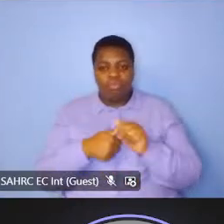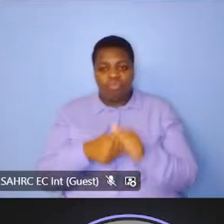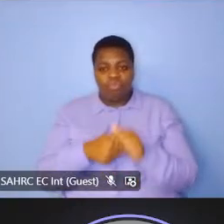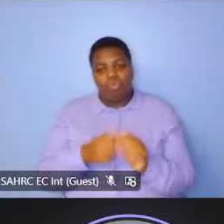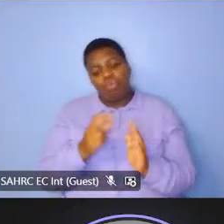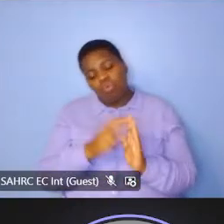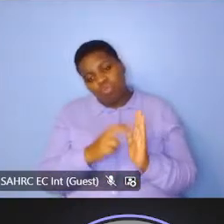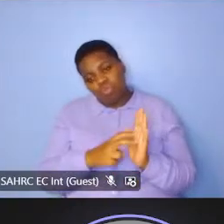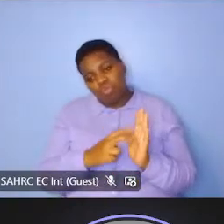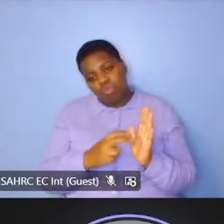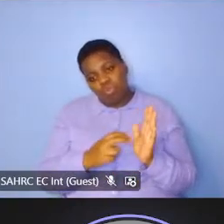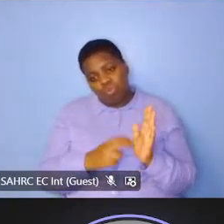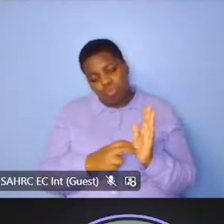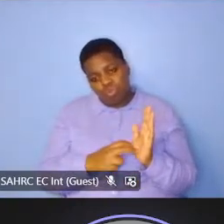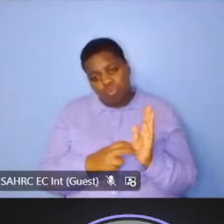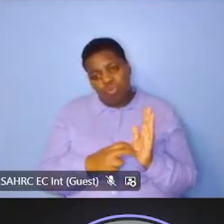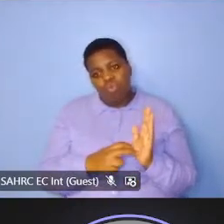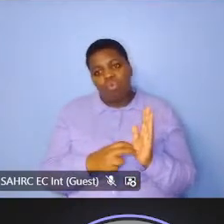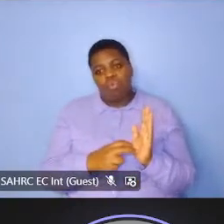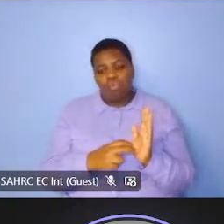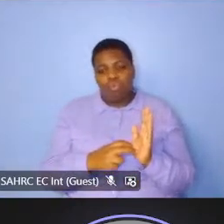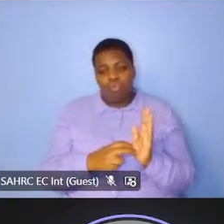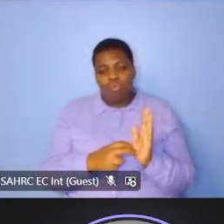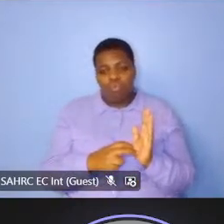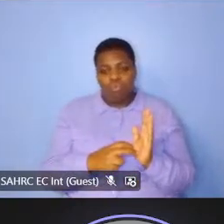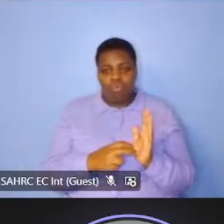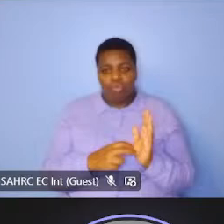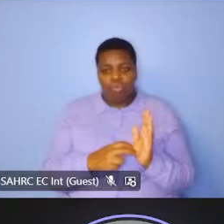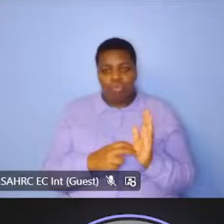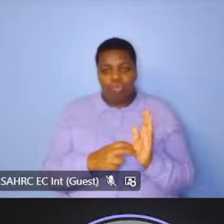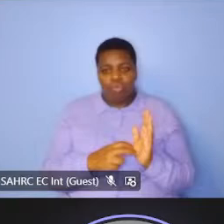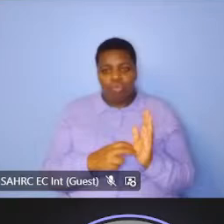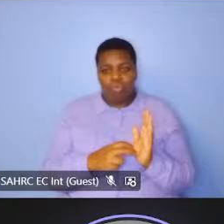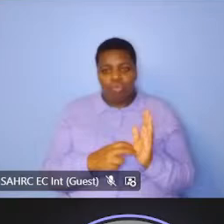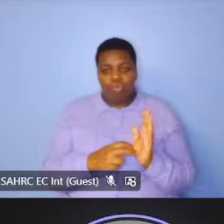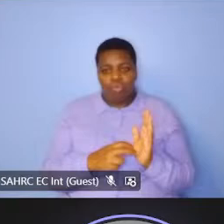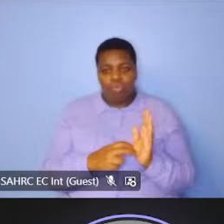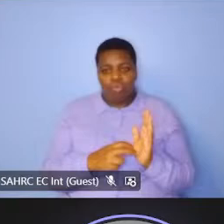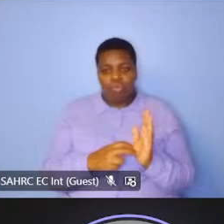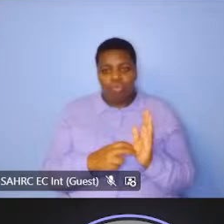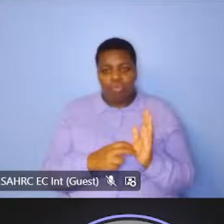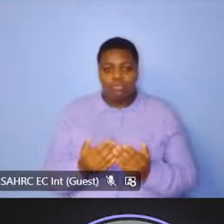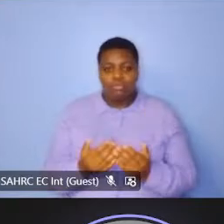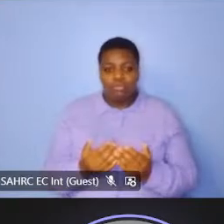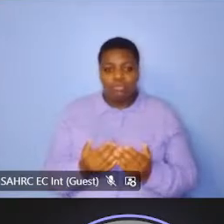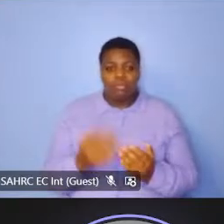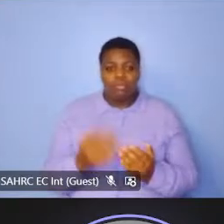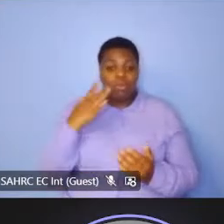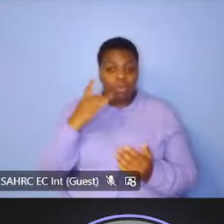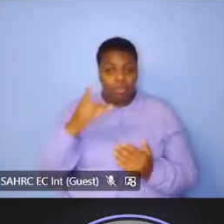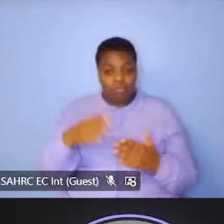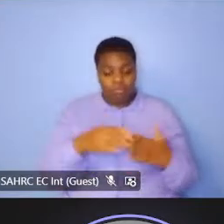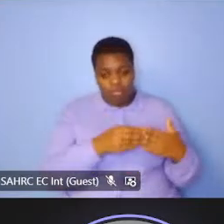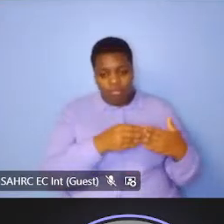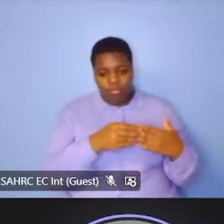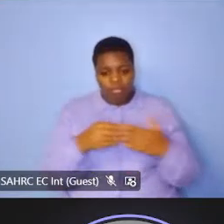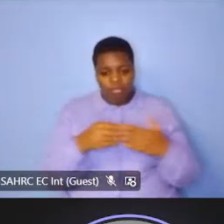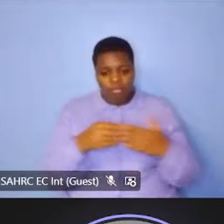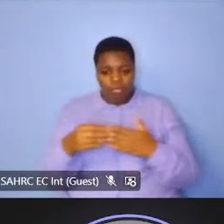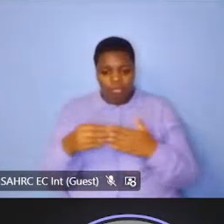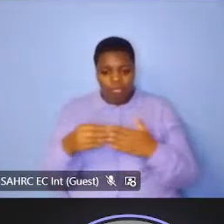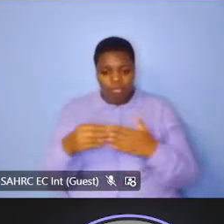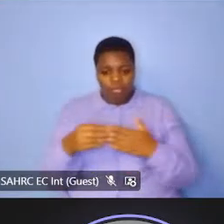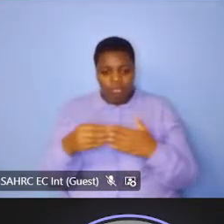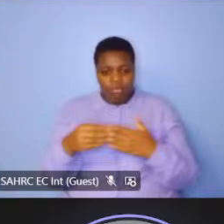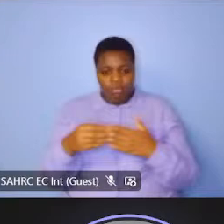with backward policies. And so whilst the guideline says that learners